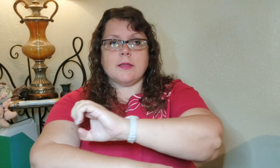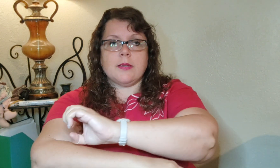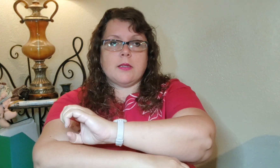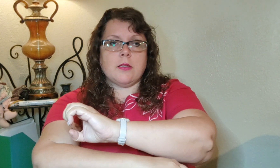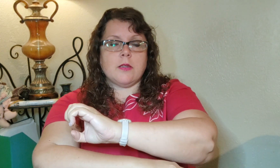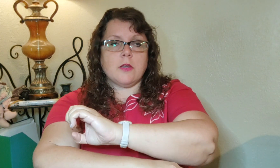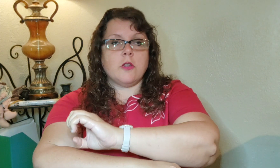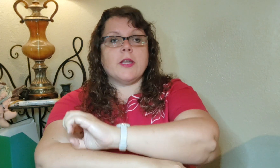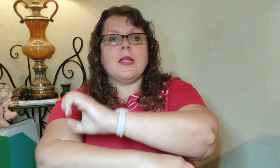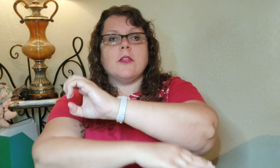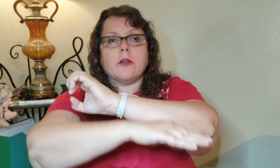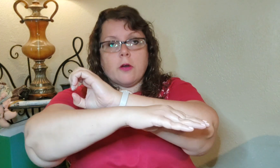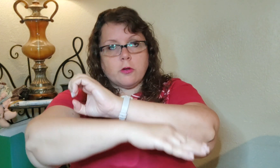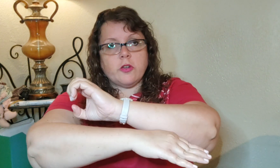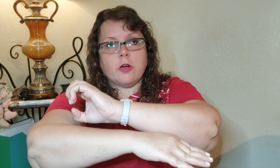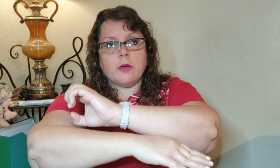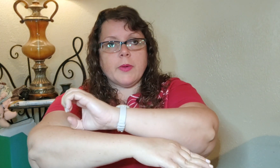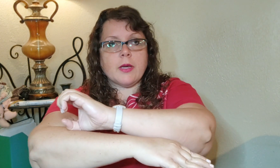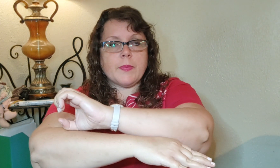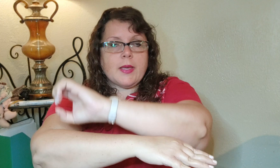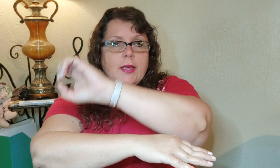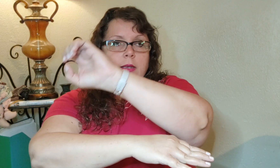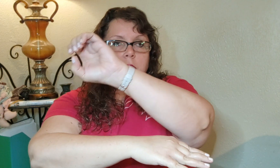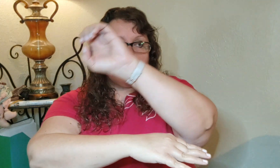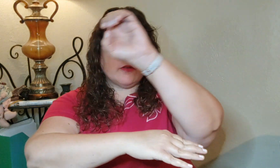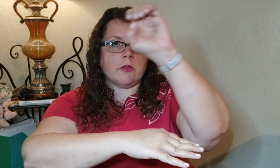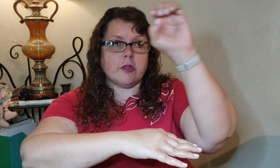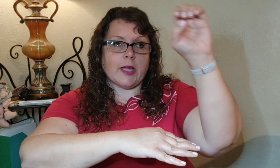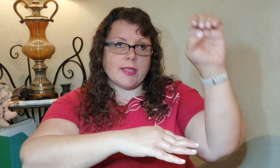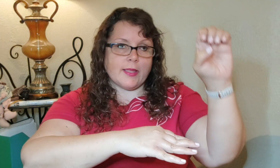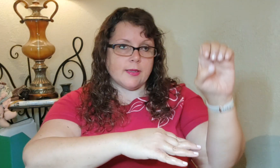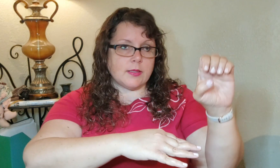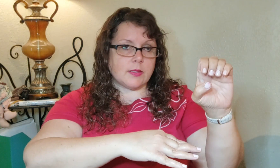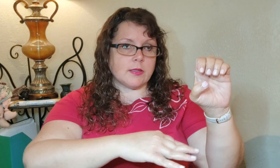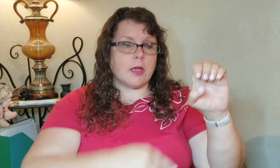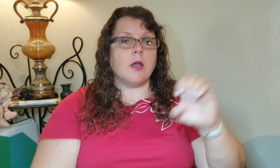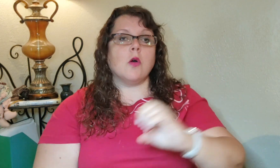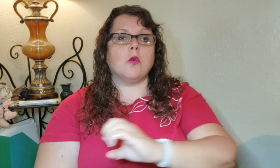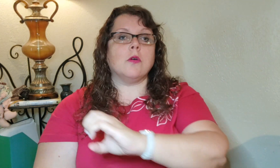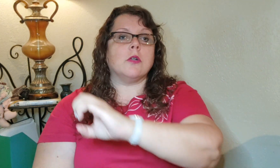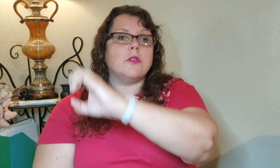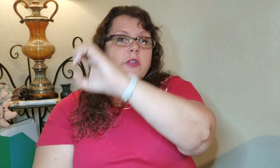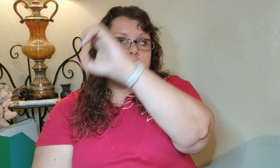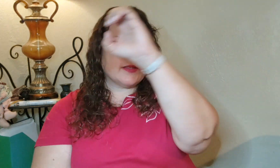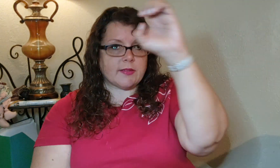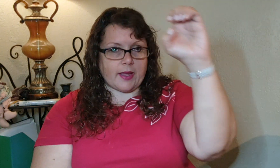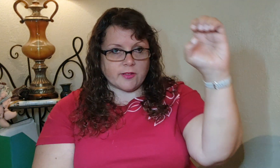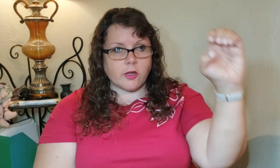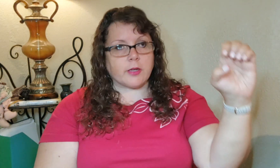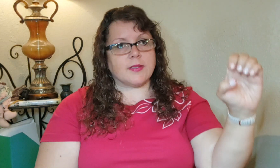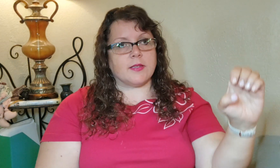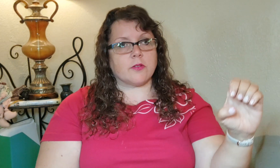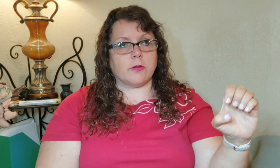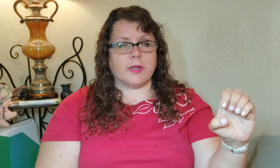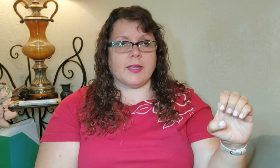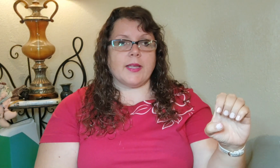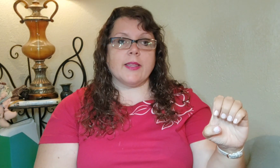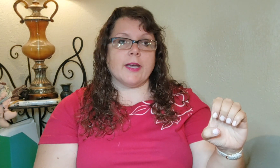And you can either hold your arm up and do like this, or just as long as it's going like that,